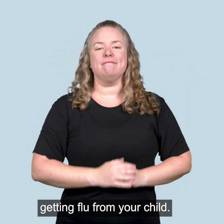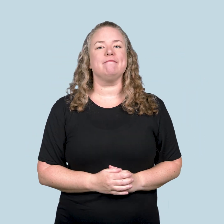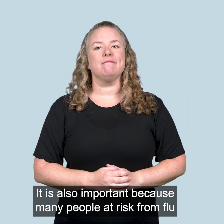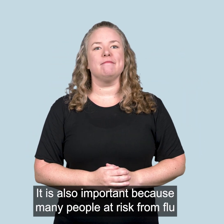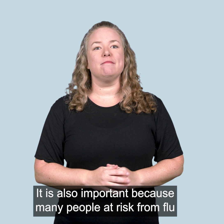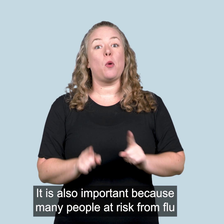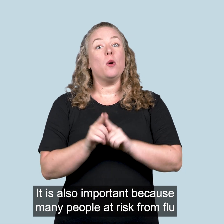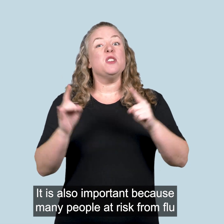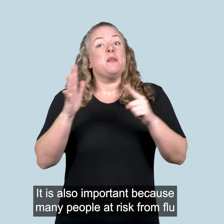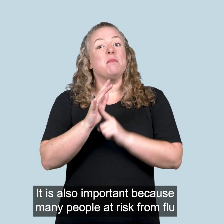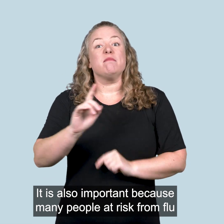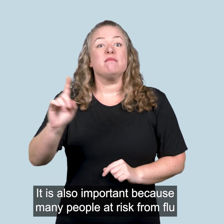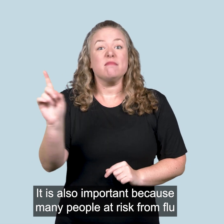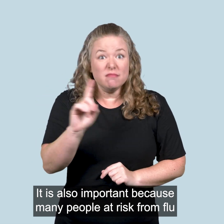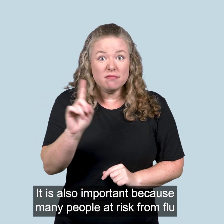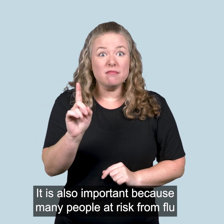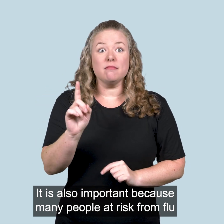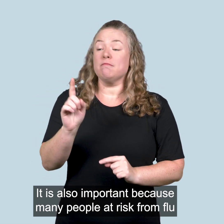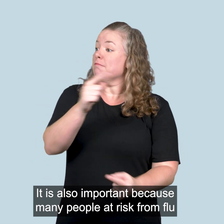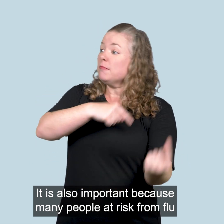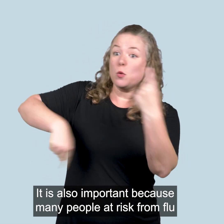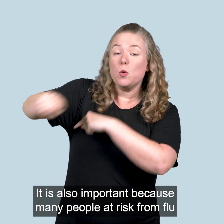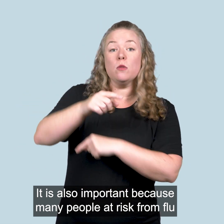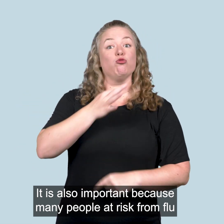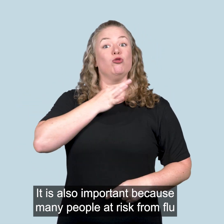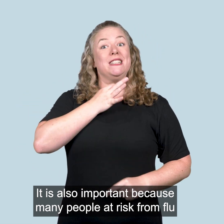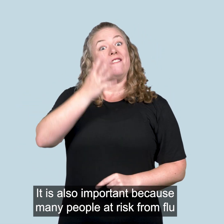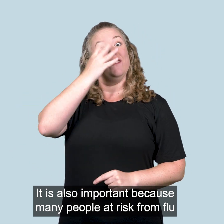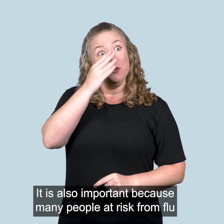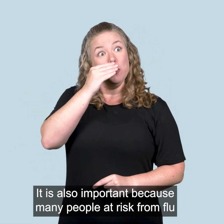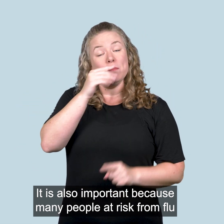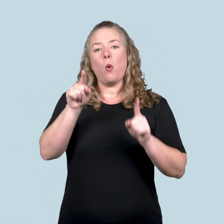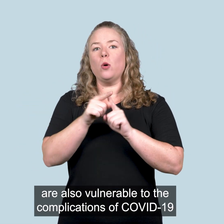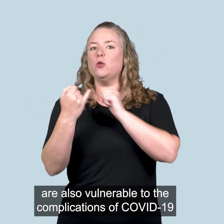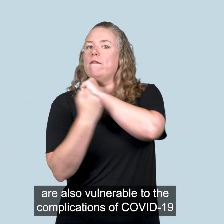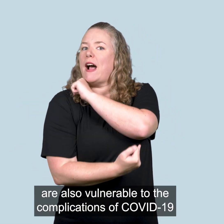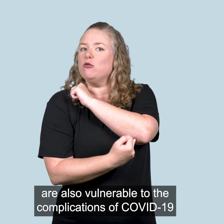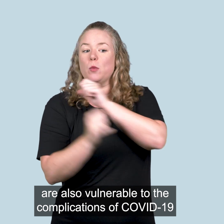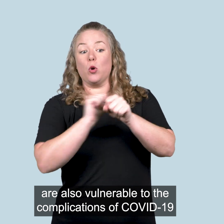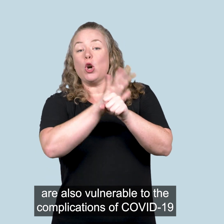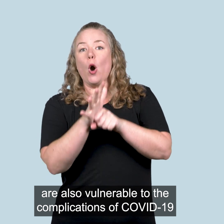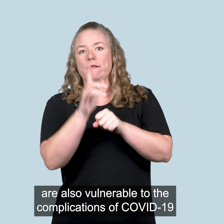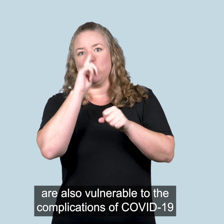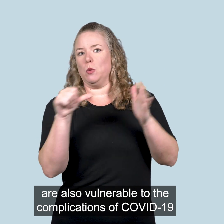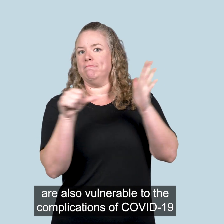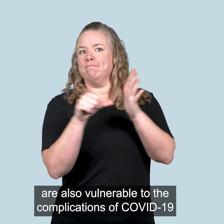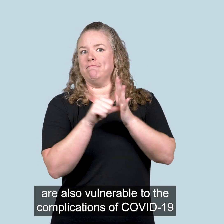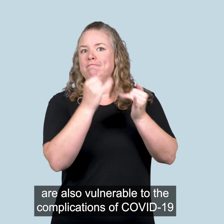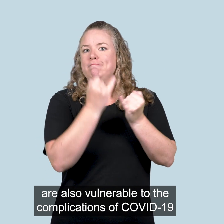It is also important because many people at risk from flu are also vulnerable to the complications of